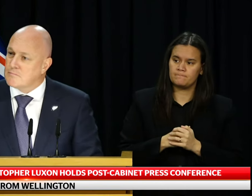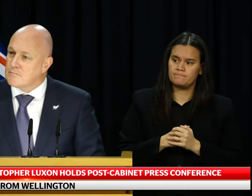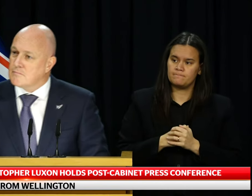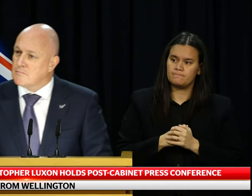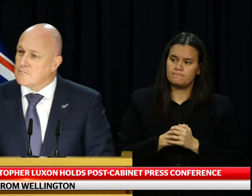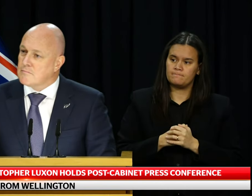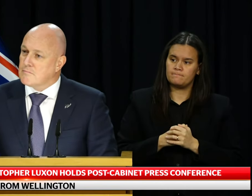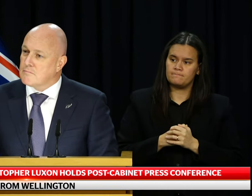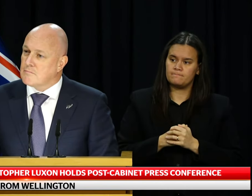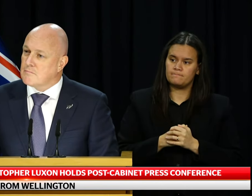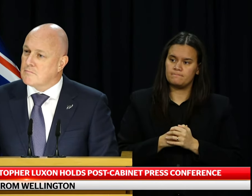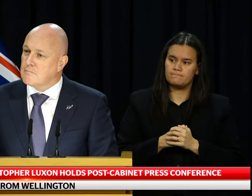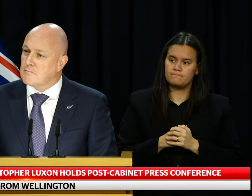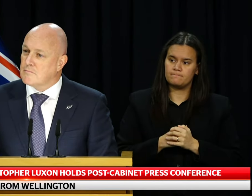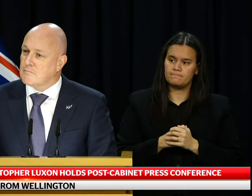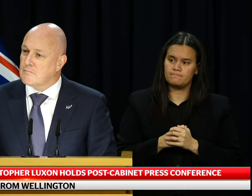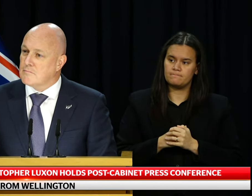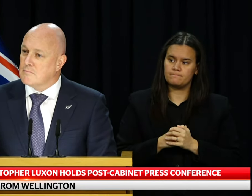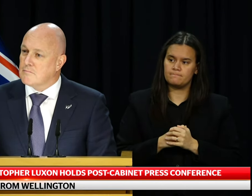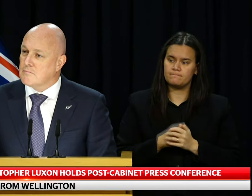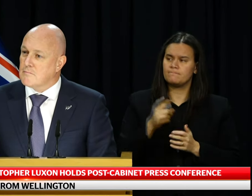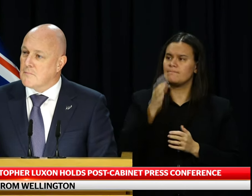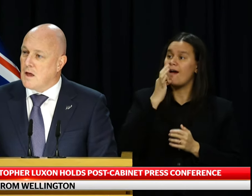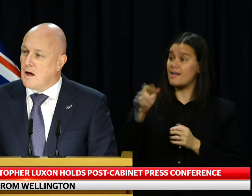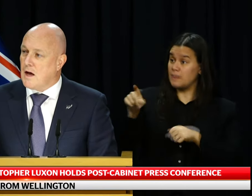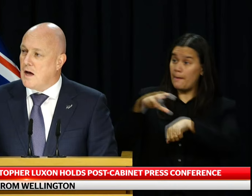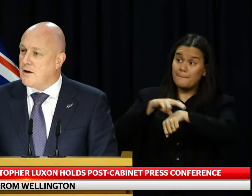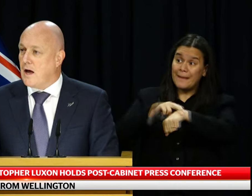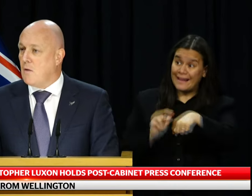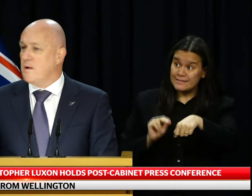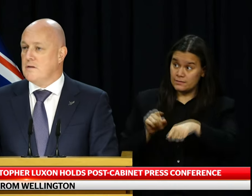Was the matter of the police pay offer discussed in Cabinet today?